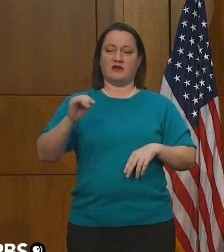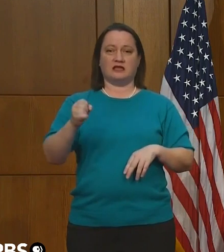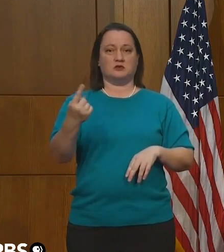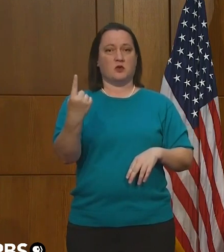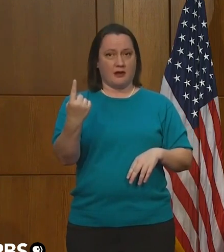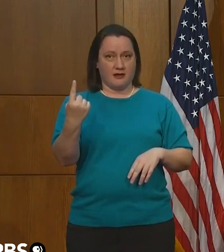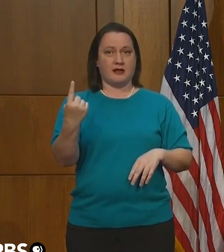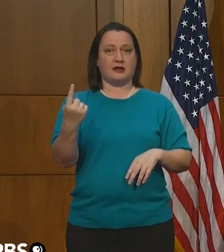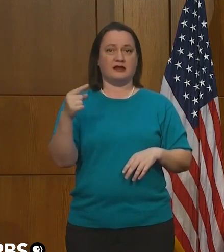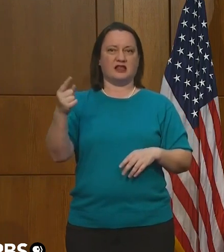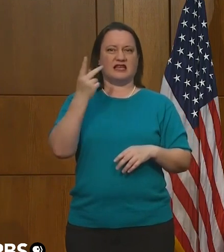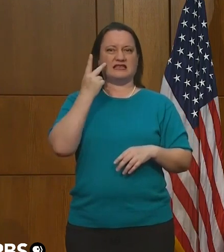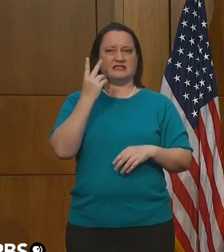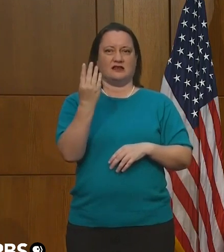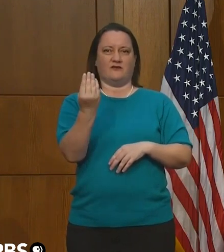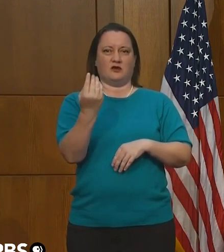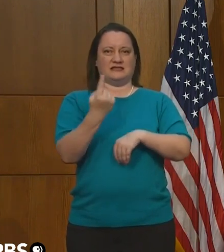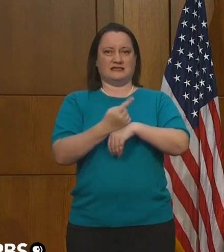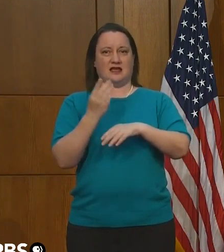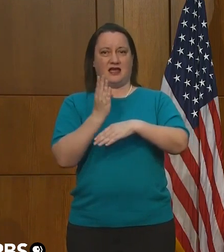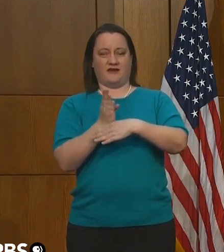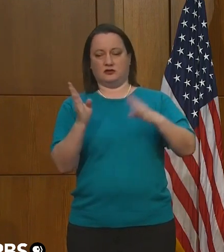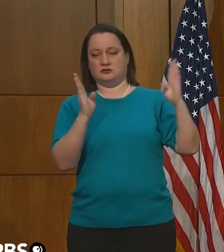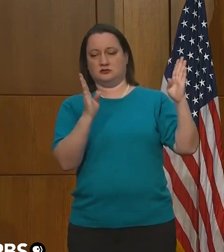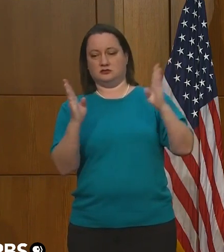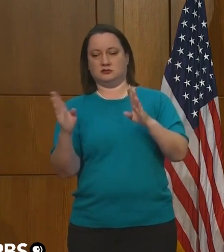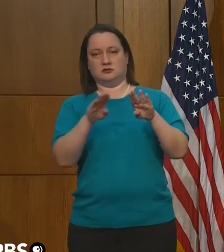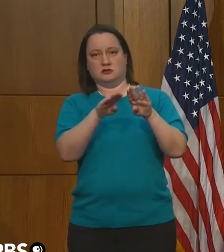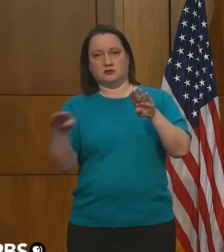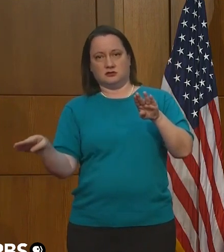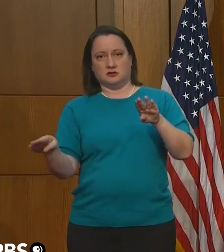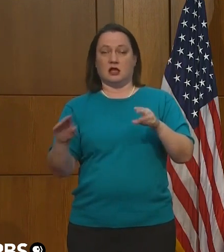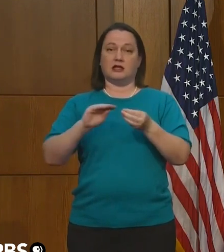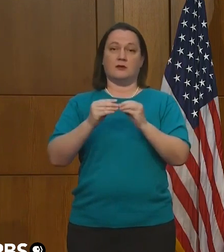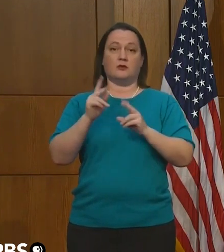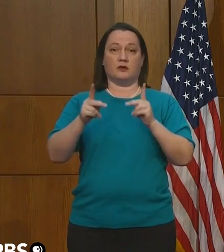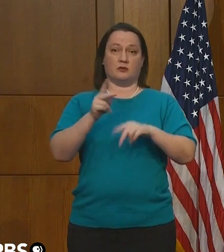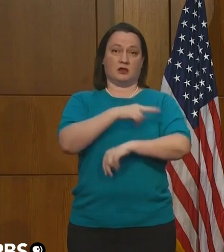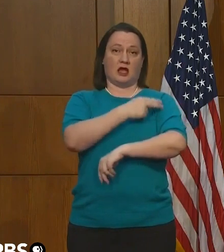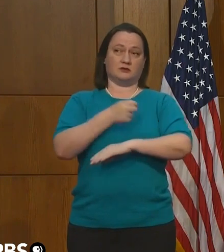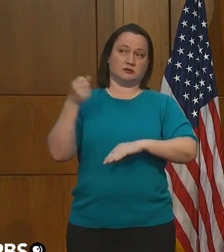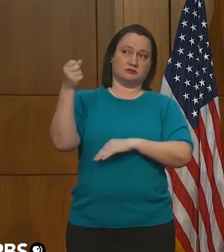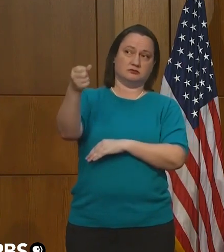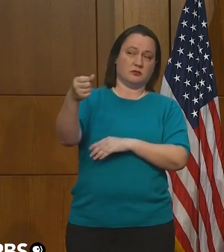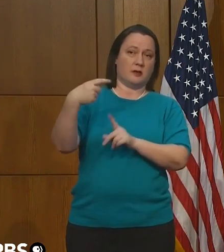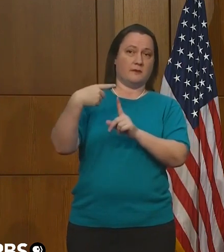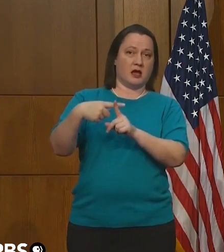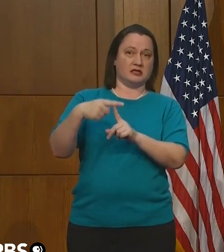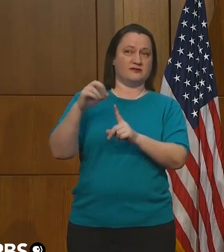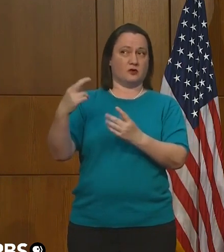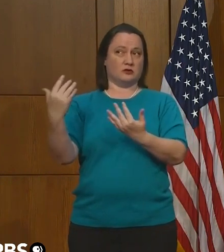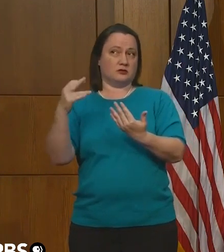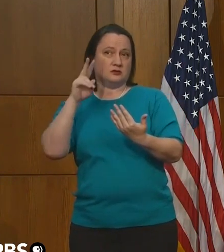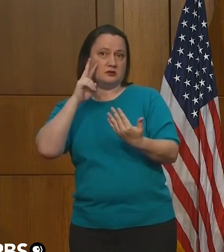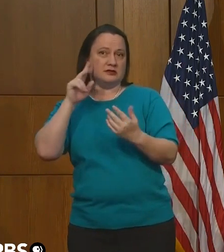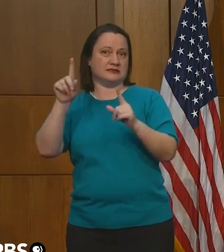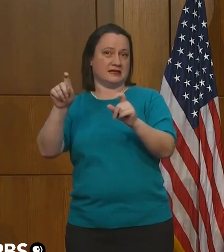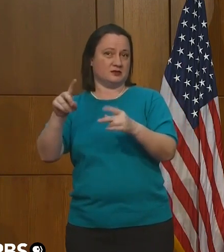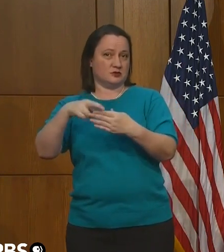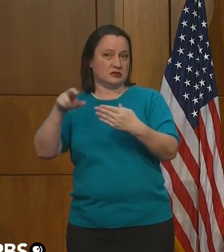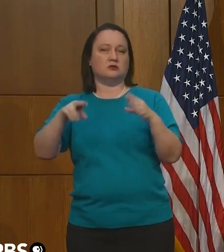in the percentage of positive tests and in hospitalizations of people with a positive or pending